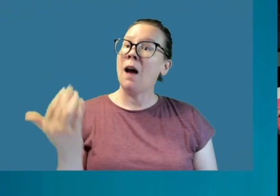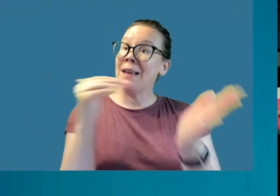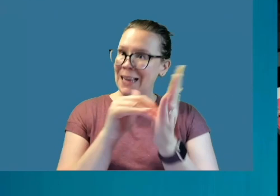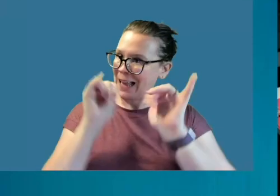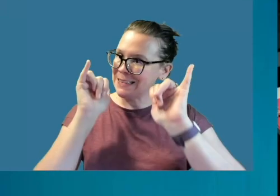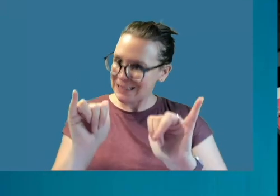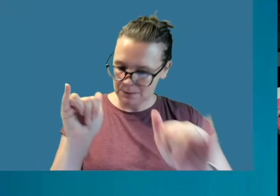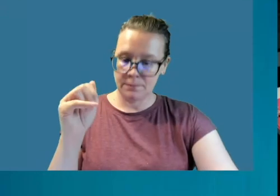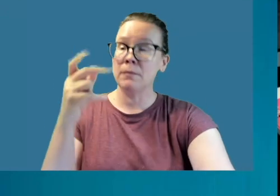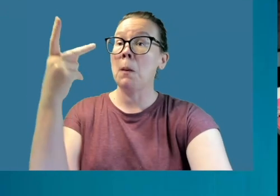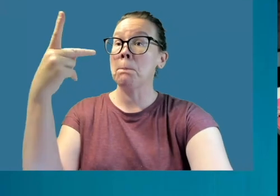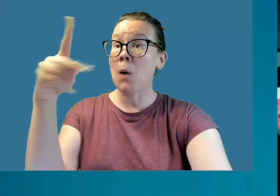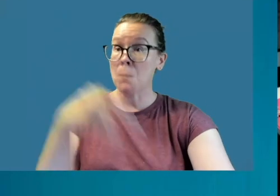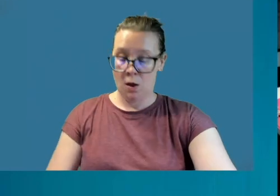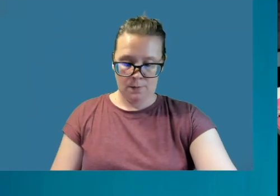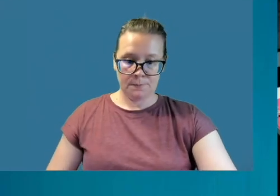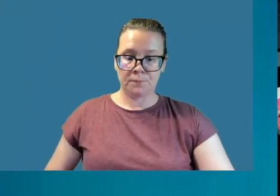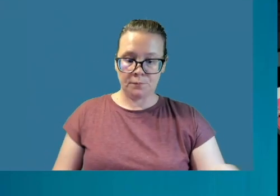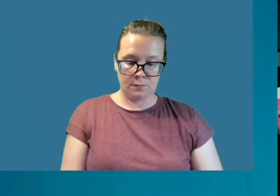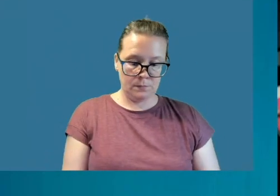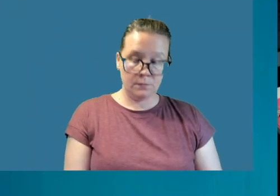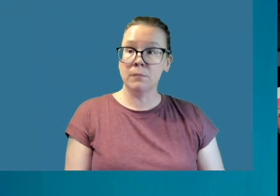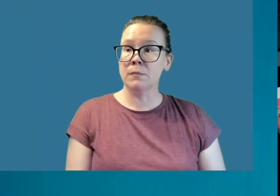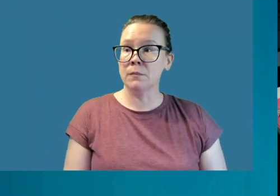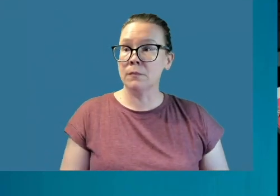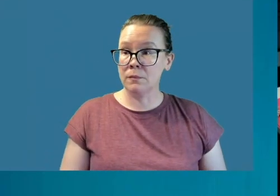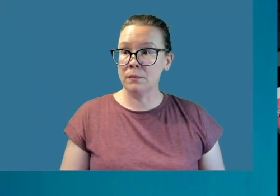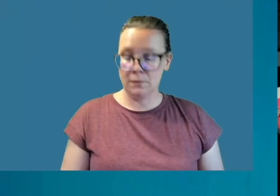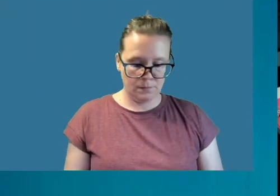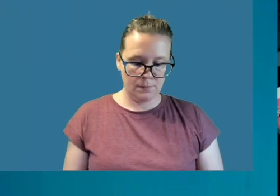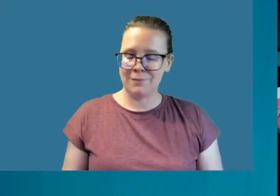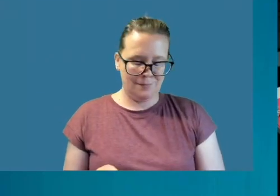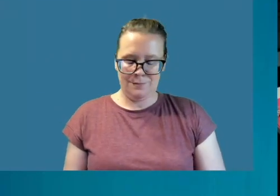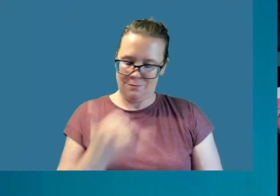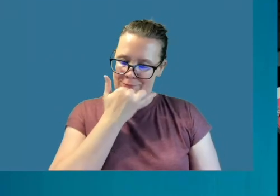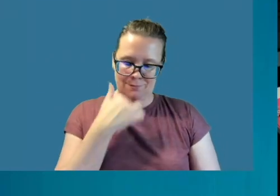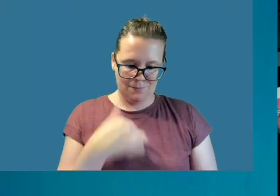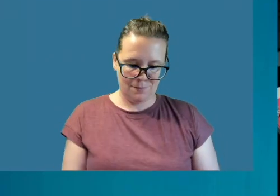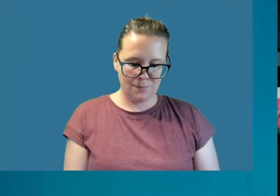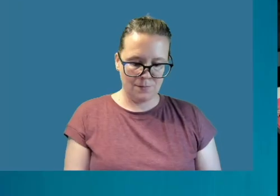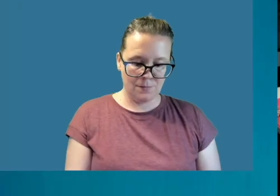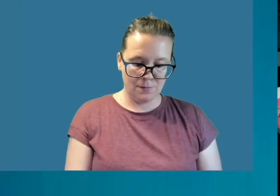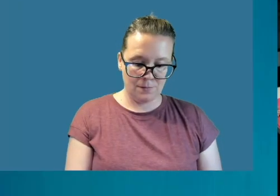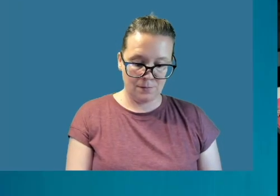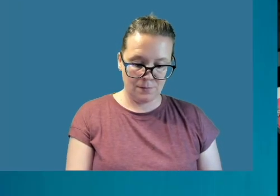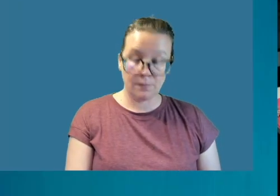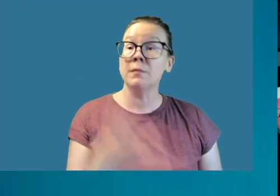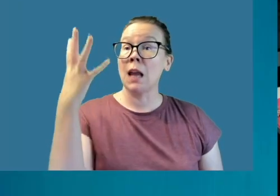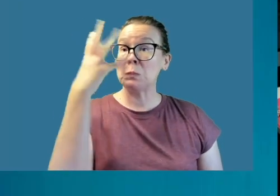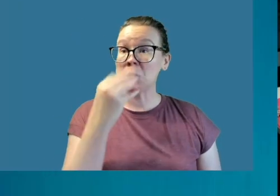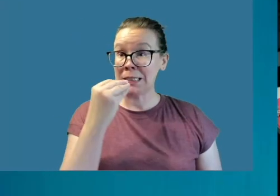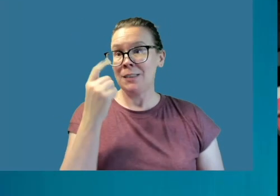So we're following that same process, and we are going to use our purple piece of fabric, which I placed wrong. It needs to be